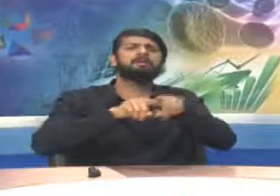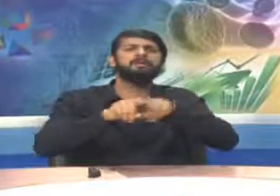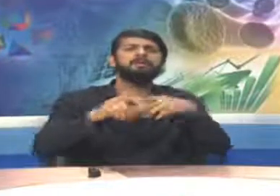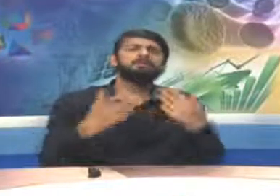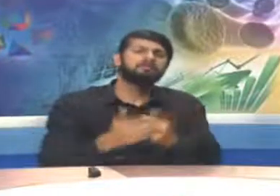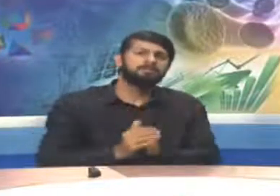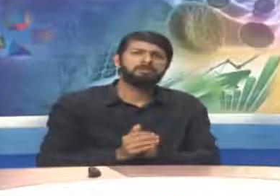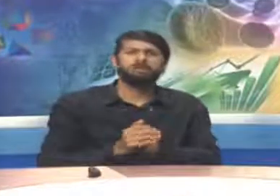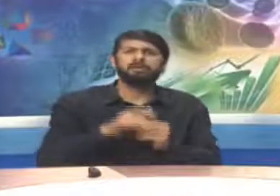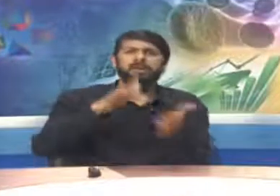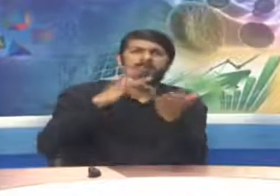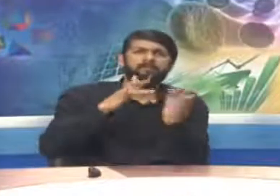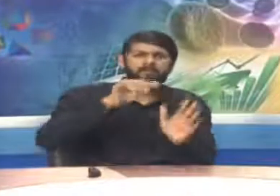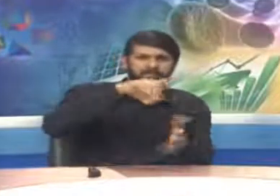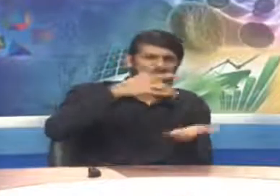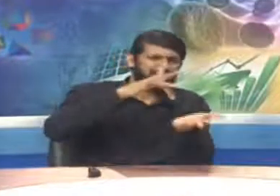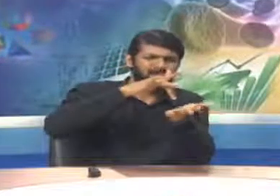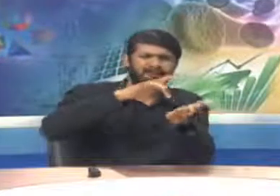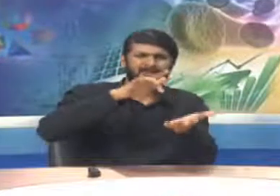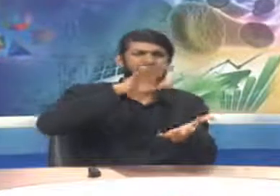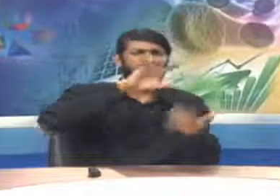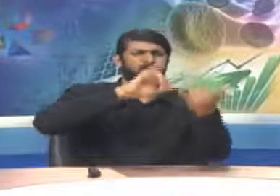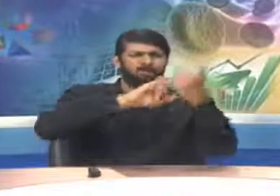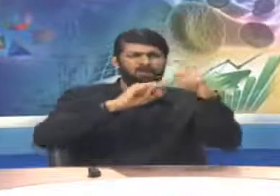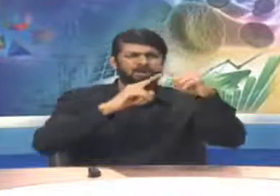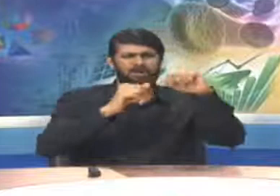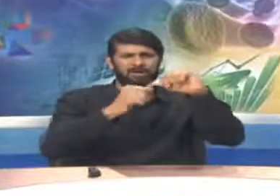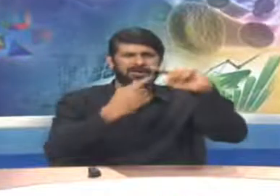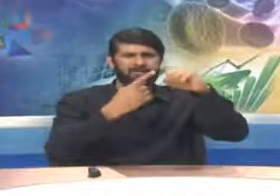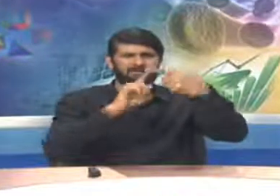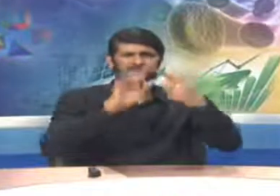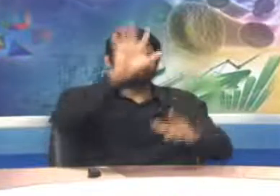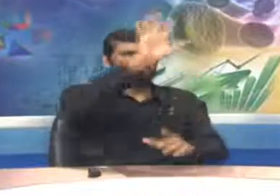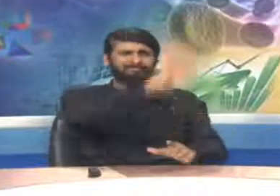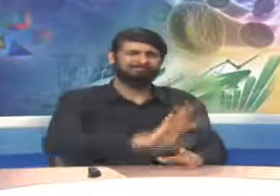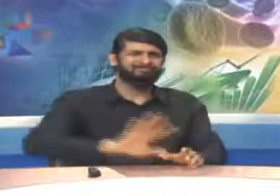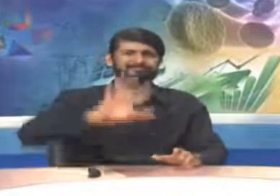For example, the capitalistic